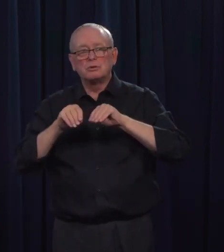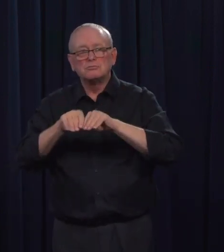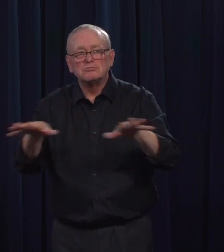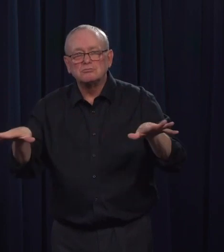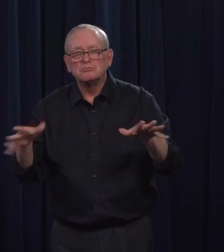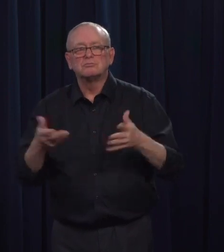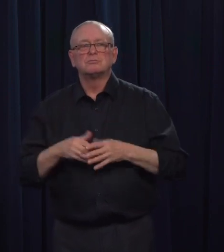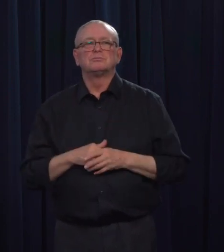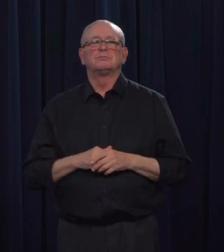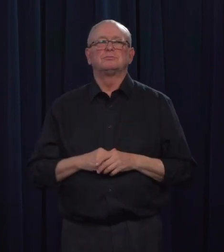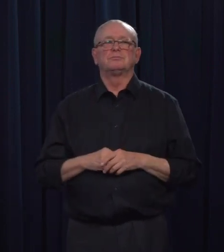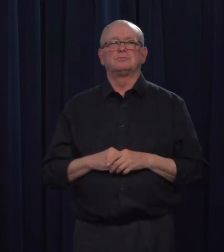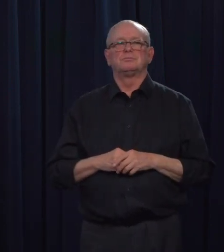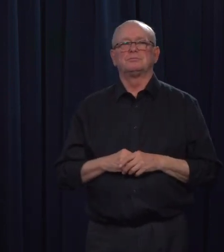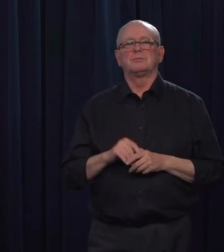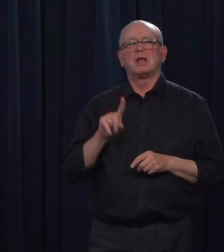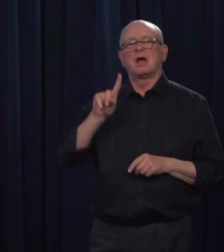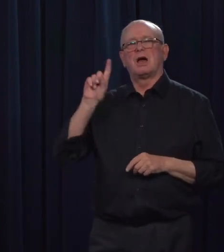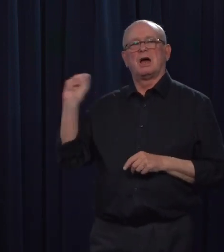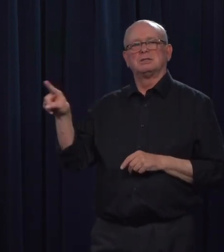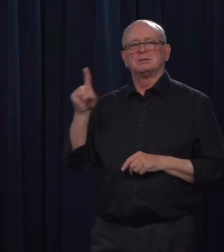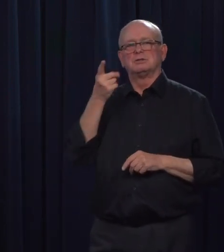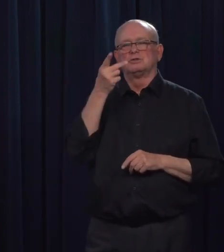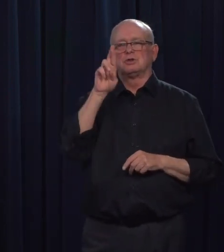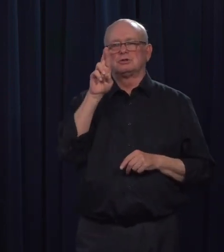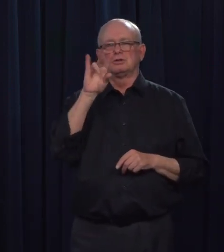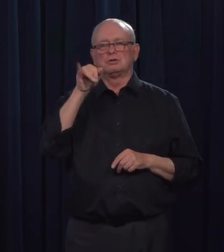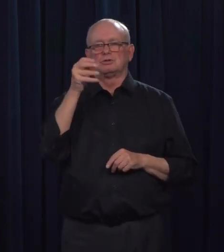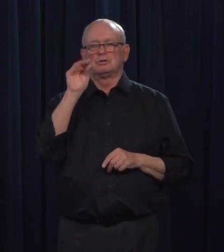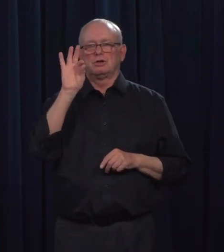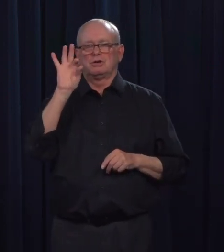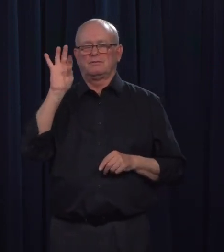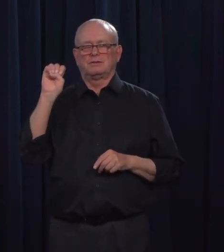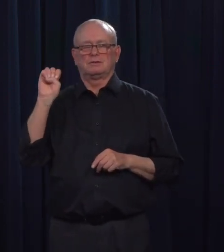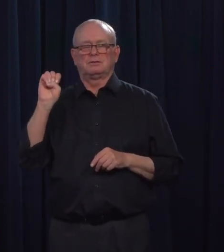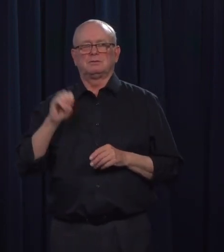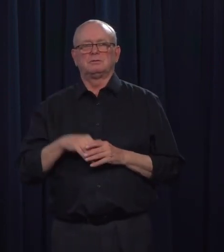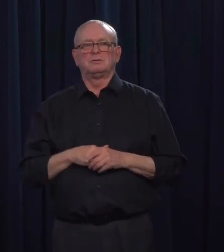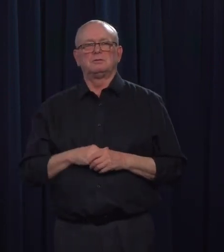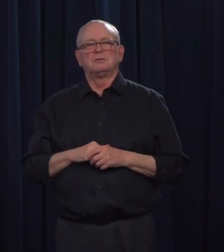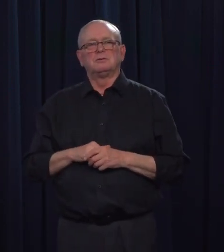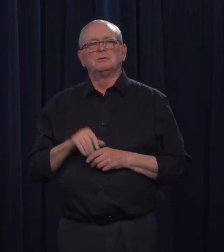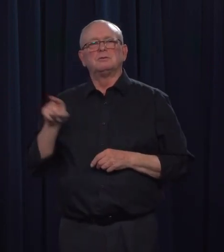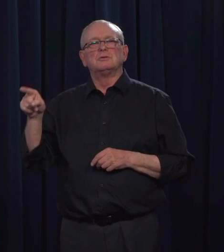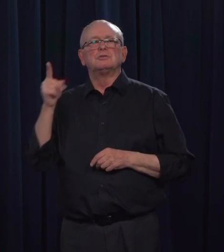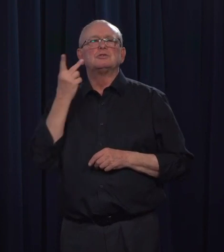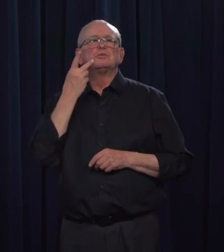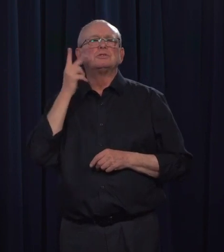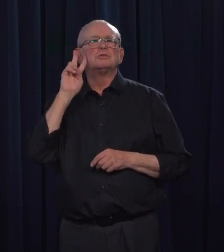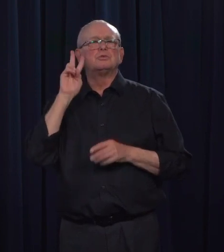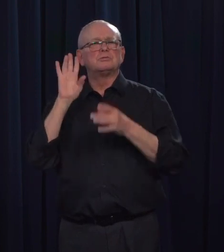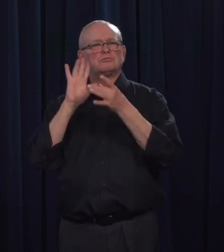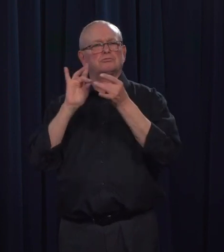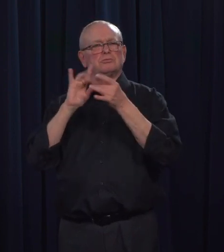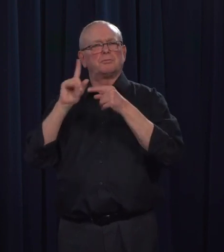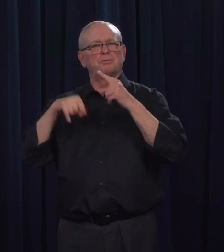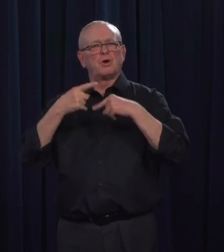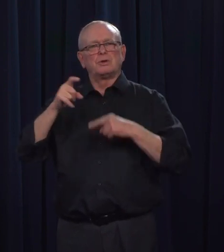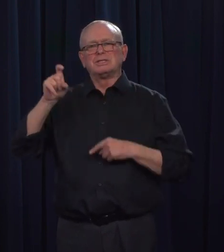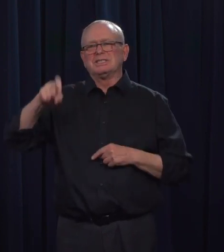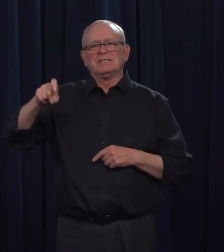priorities is space. You mentioned that again today. What does that mean? What space are you looking for, and where are you looking for this space?